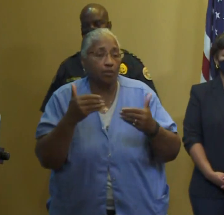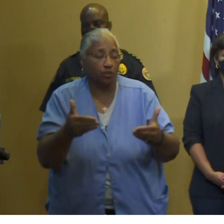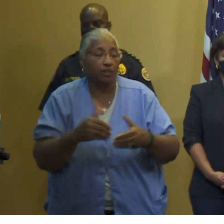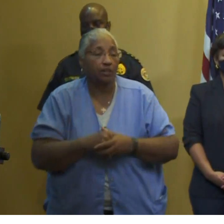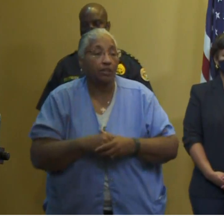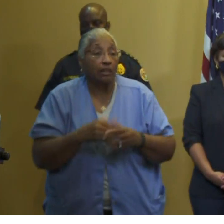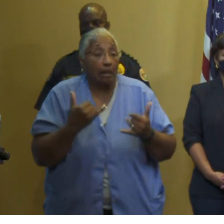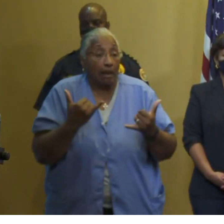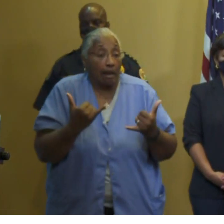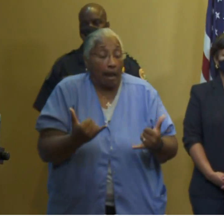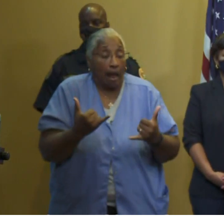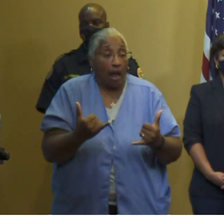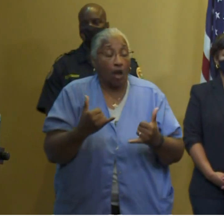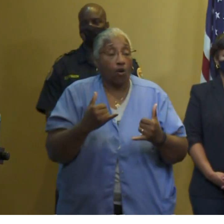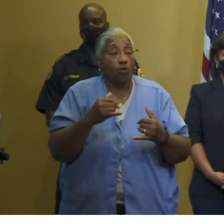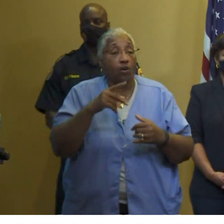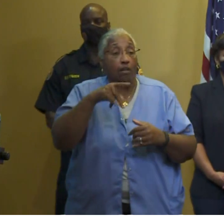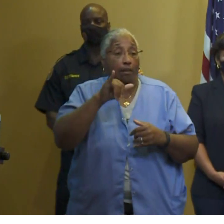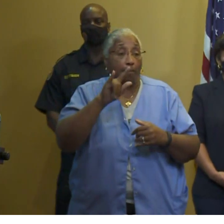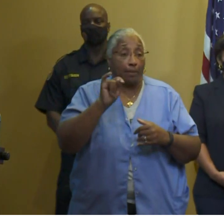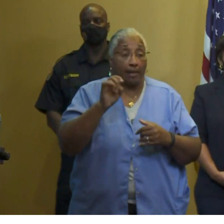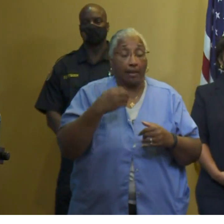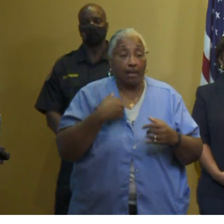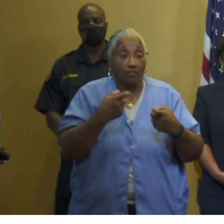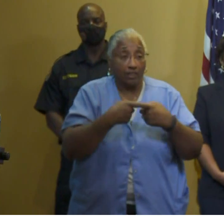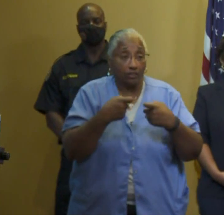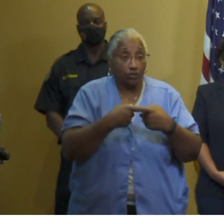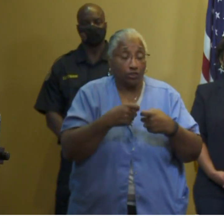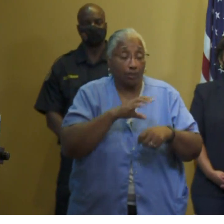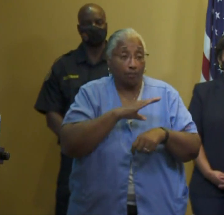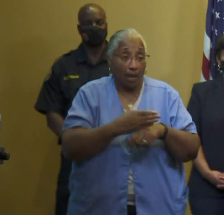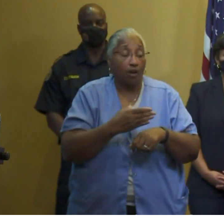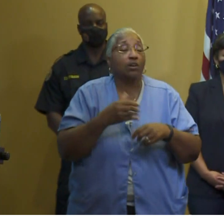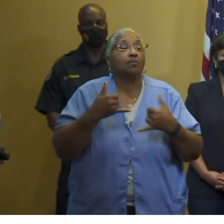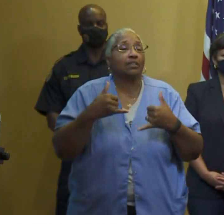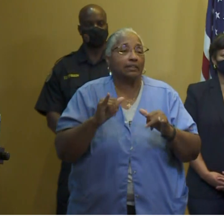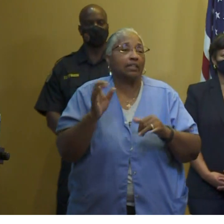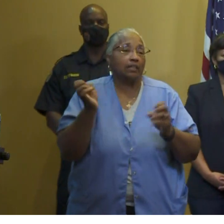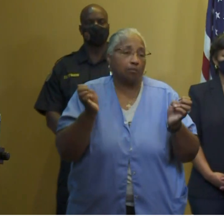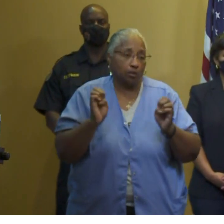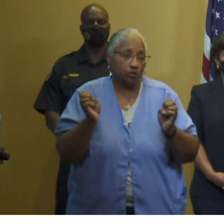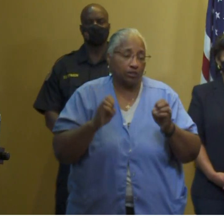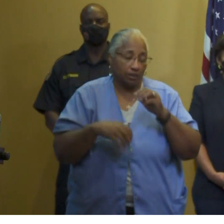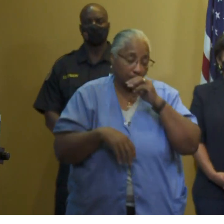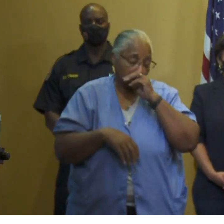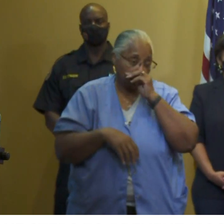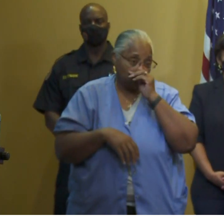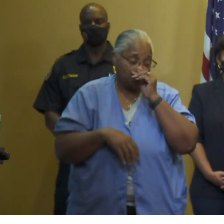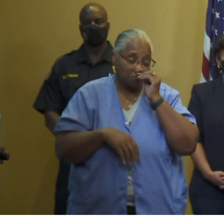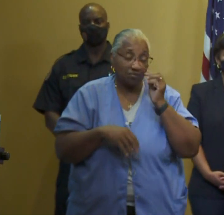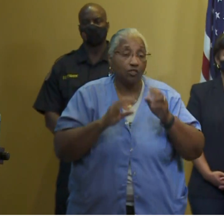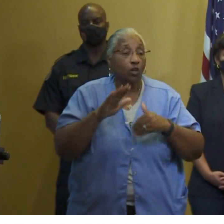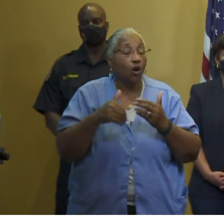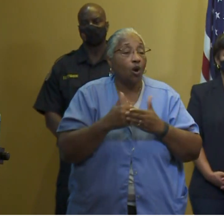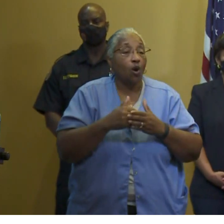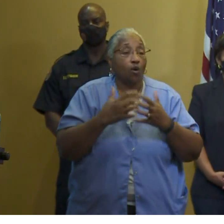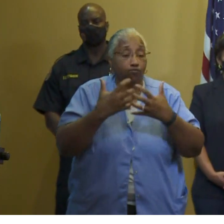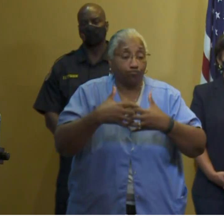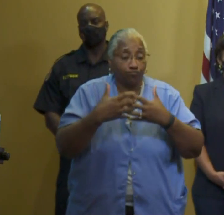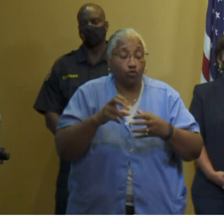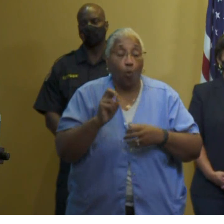Entergy Power. They are bringing operations up slowly. They are still in emergency protocol at this moment. All turbines are online that are